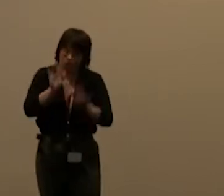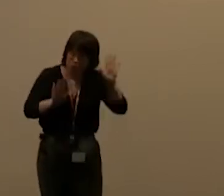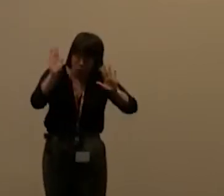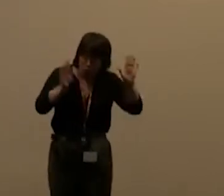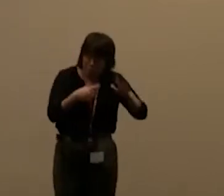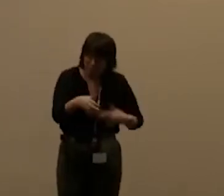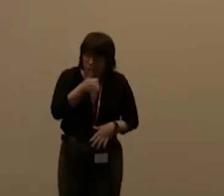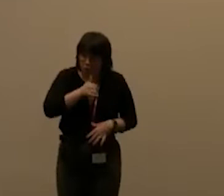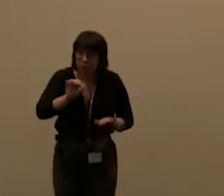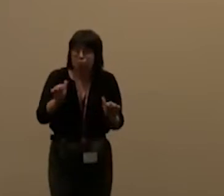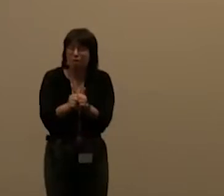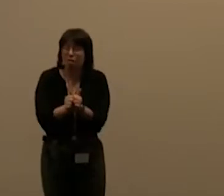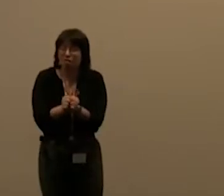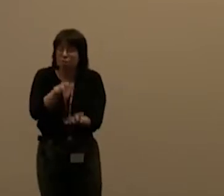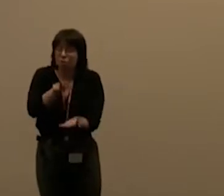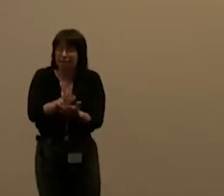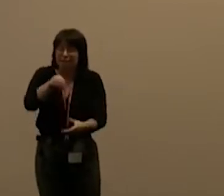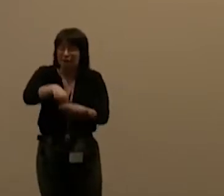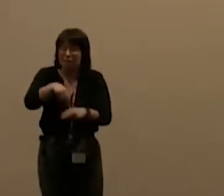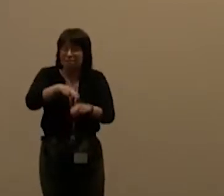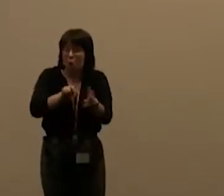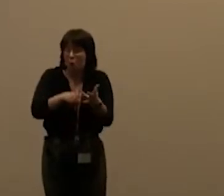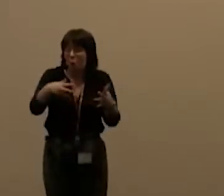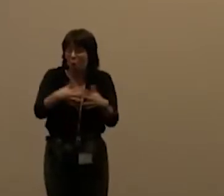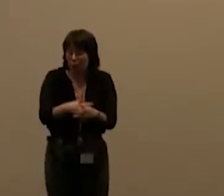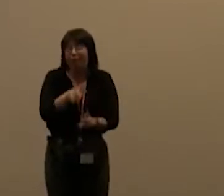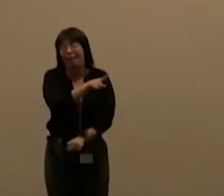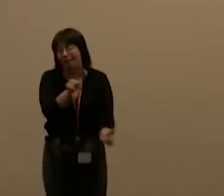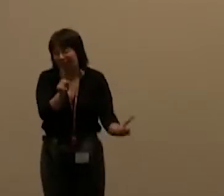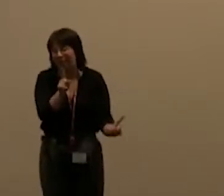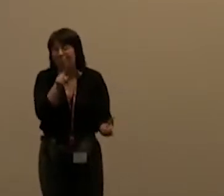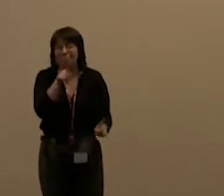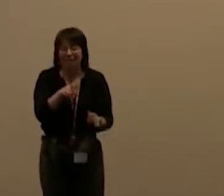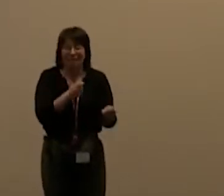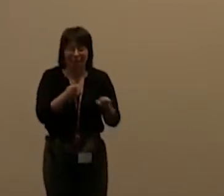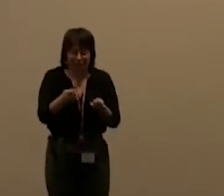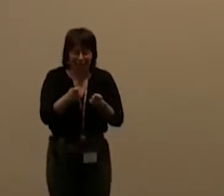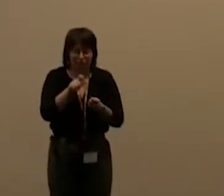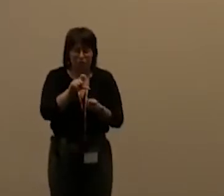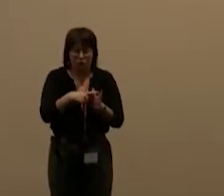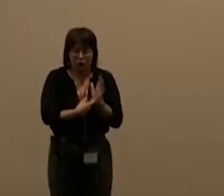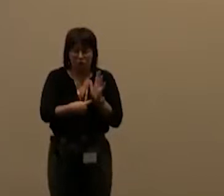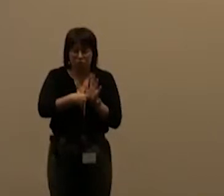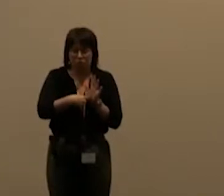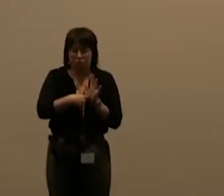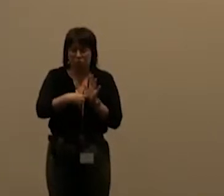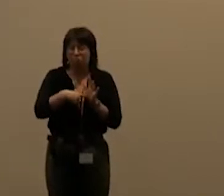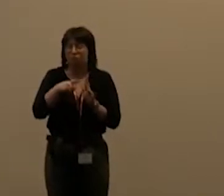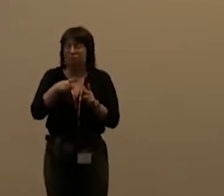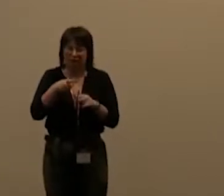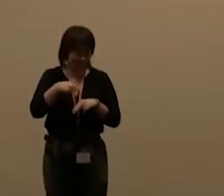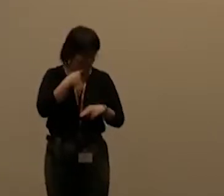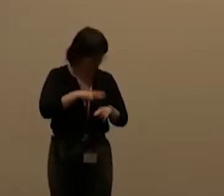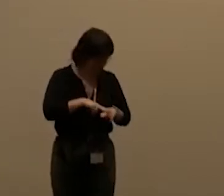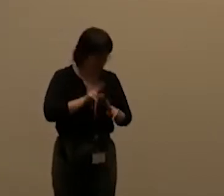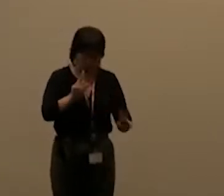here, have we used approvals inside of Flow, right? That is using adaptive cards. So that's a great example. And I said Flow, I